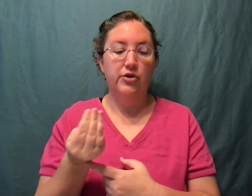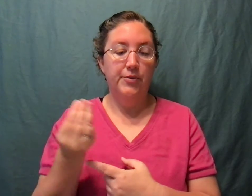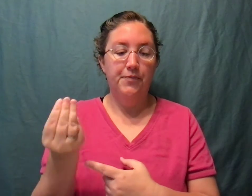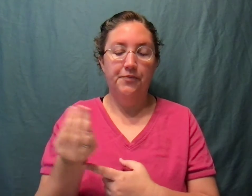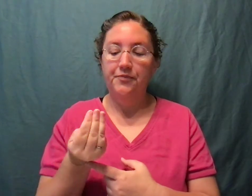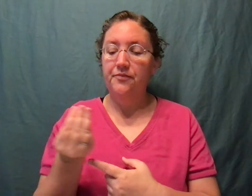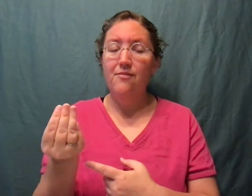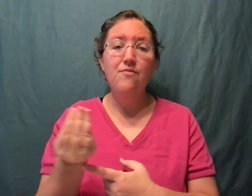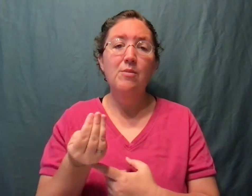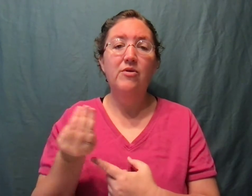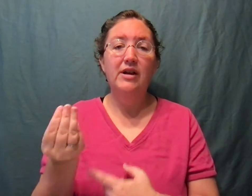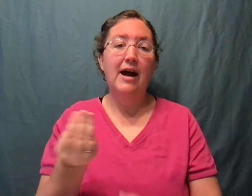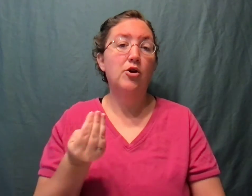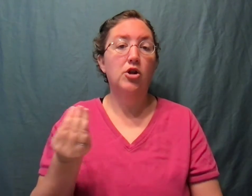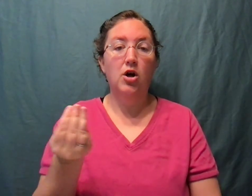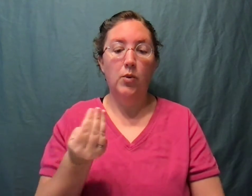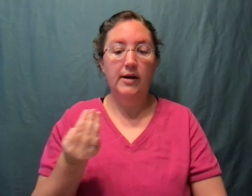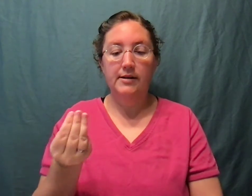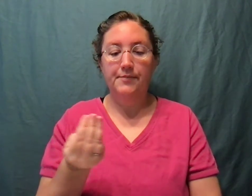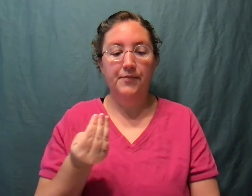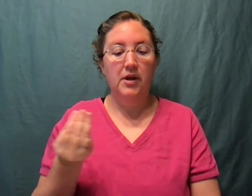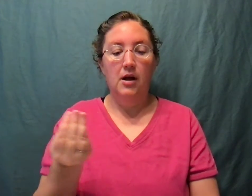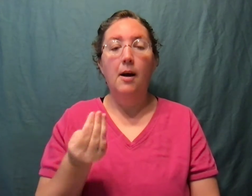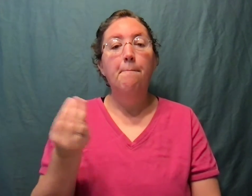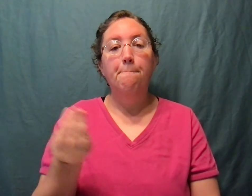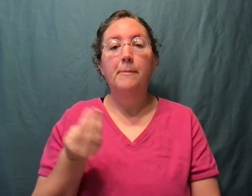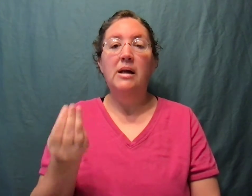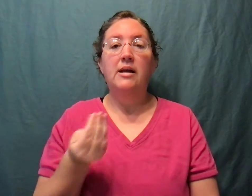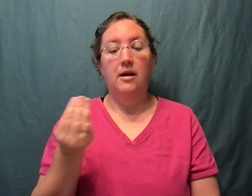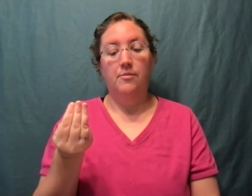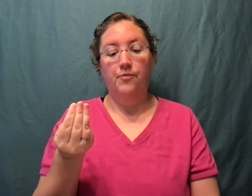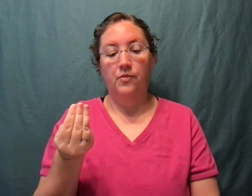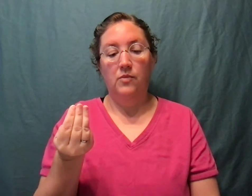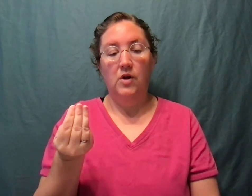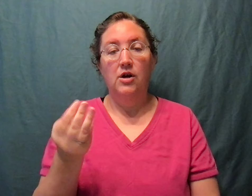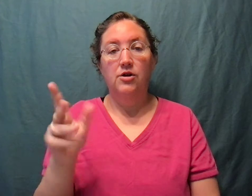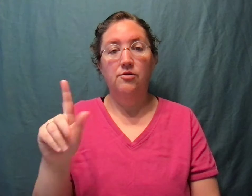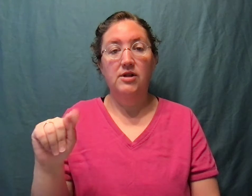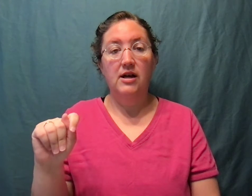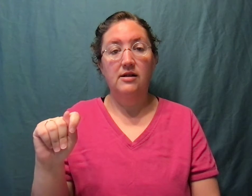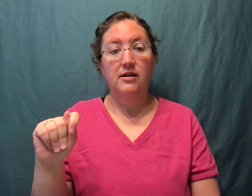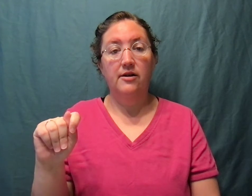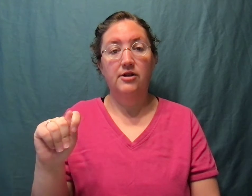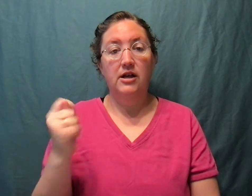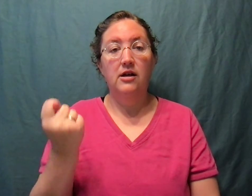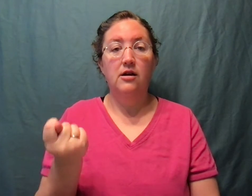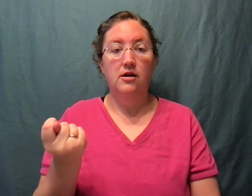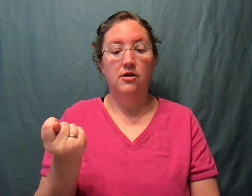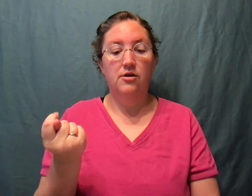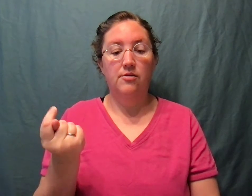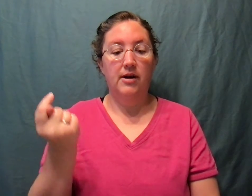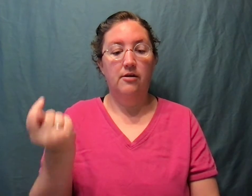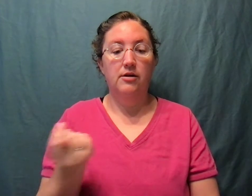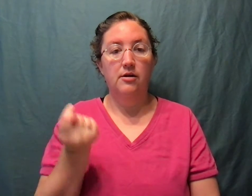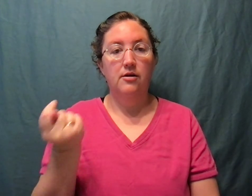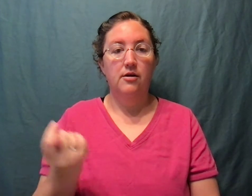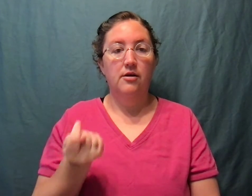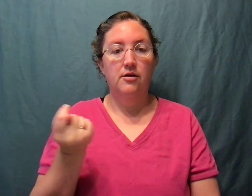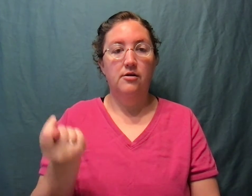circle, moving counterclockwise. Monday. Tuesday is the letter T, turned around. Tuesday,